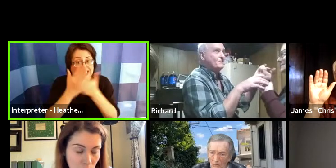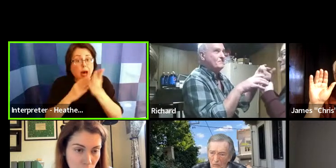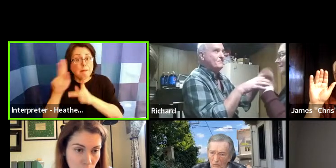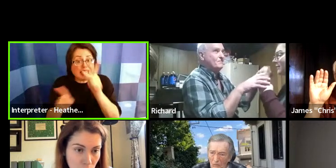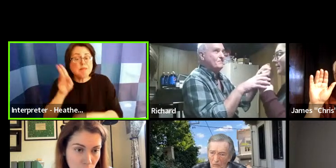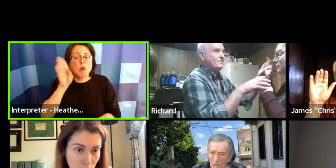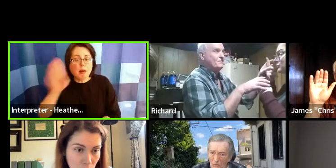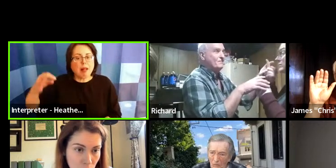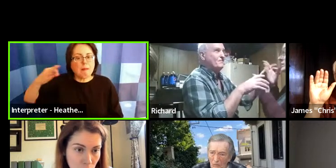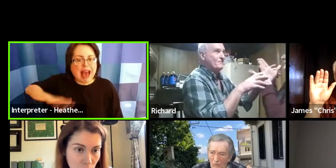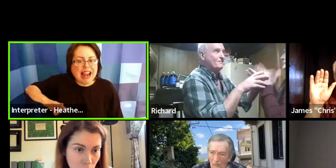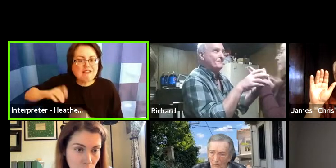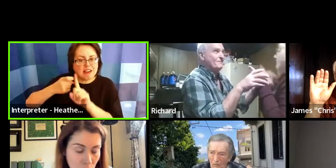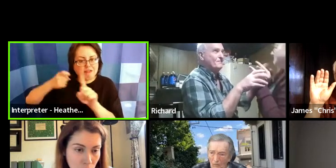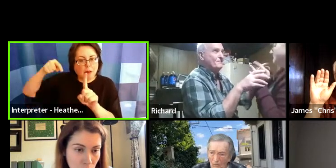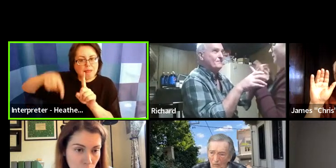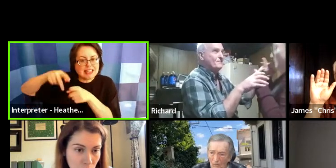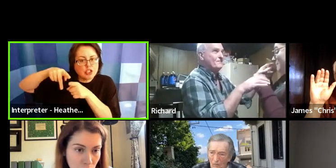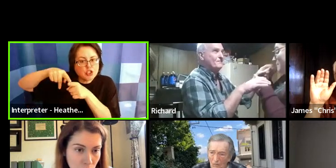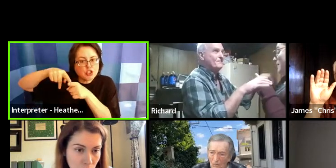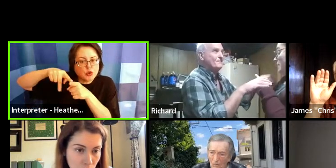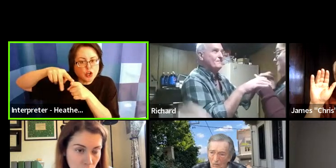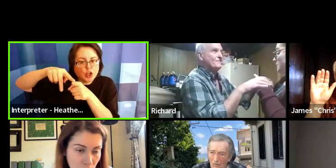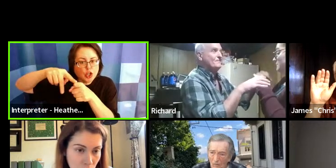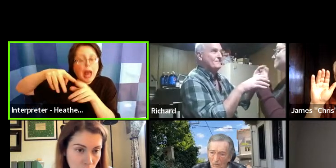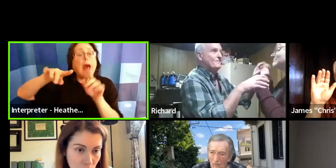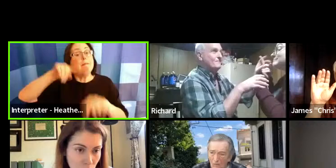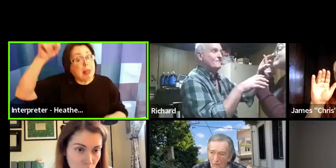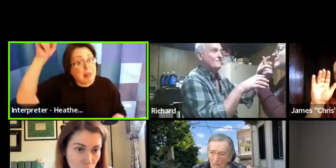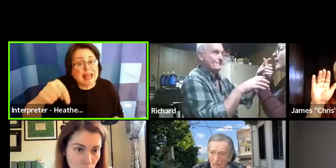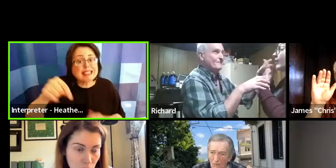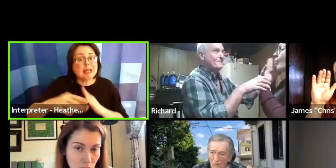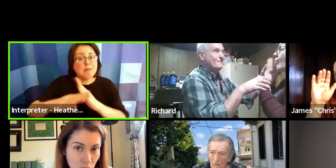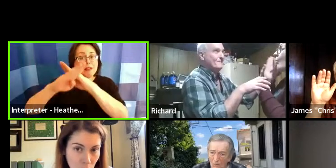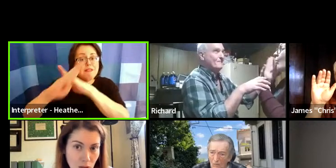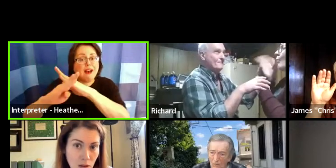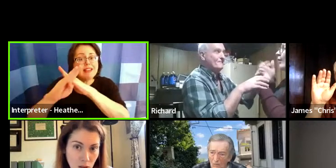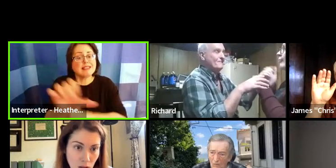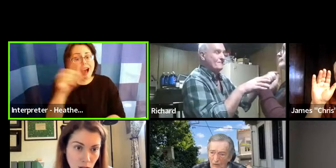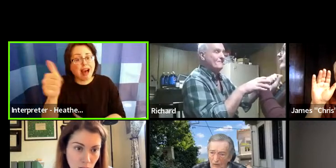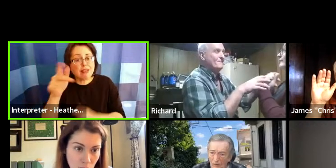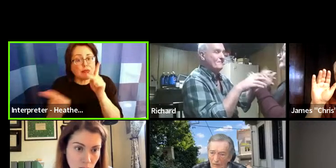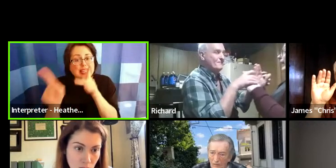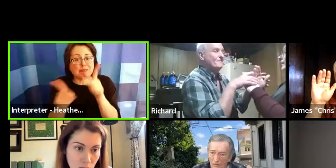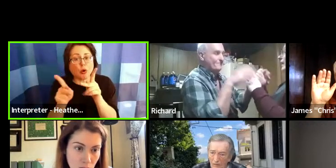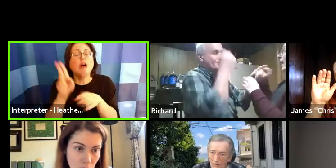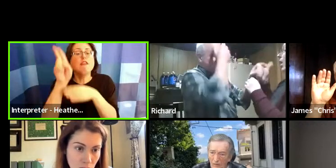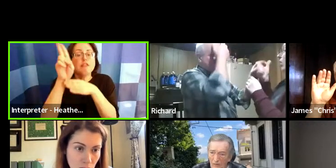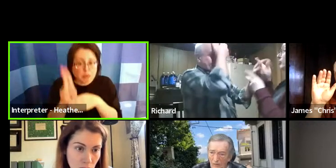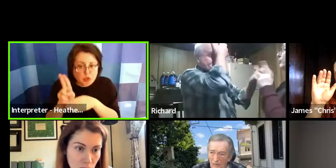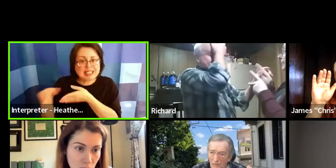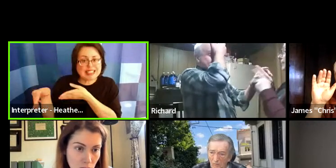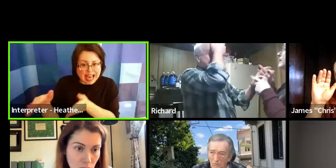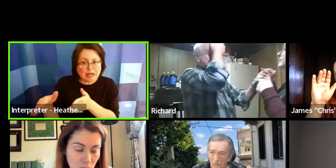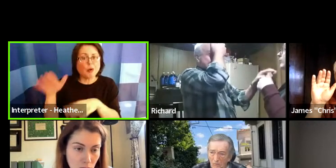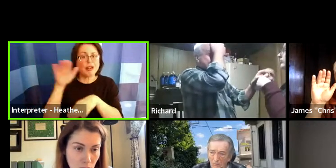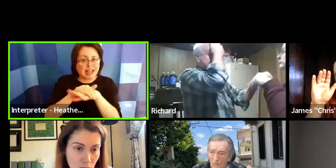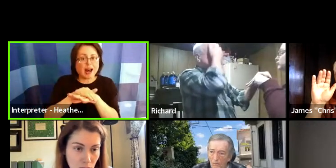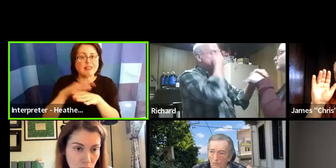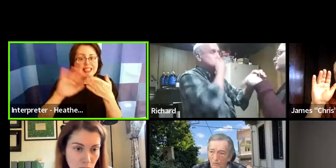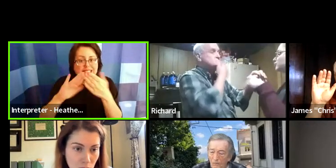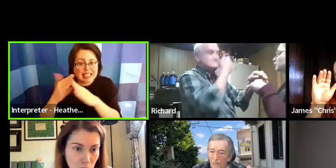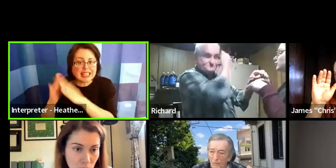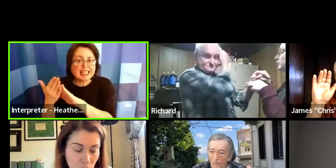from using the scooter. However, it will prevent people from moving around the city. And that is the concern. So if there